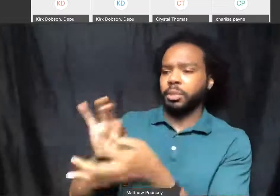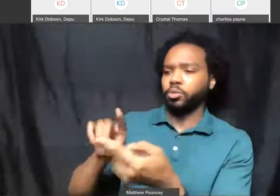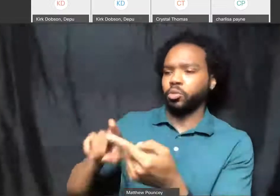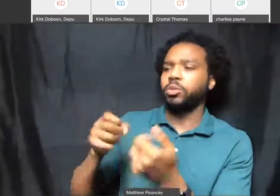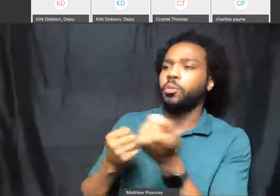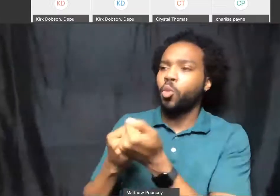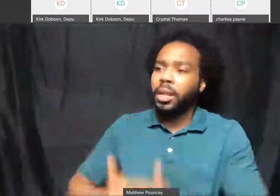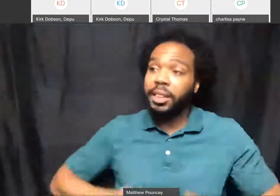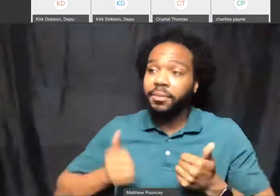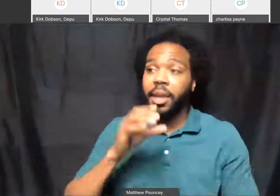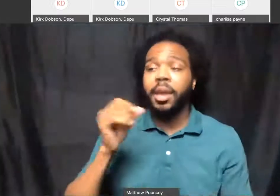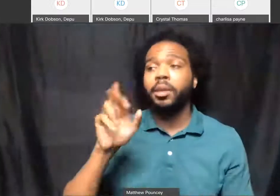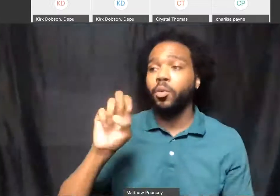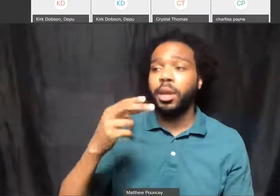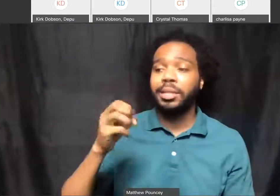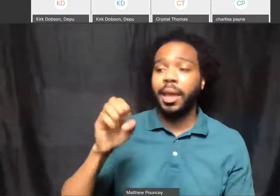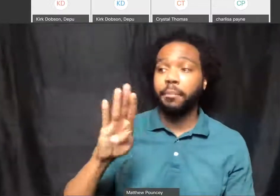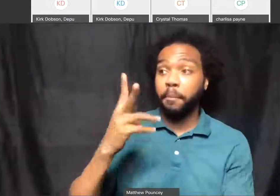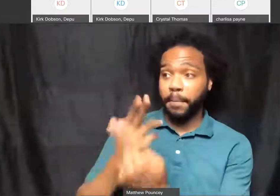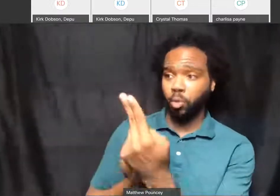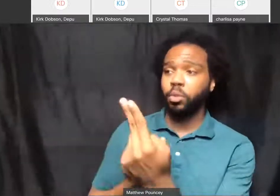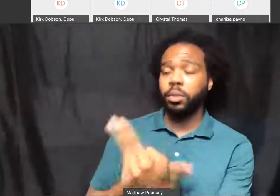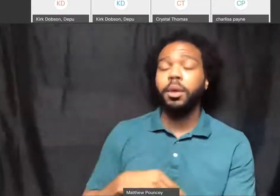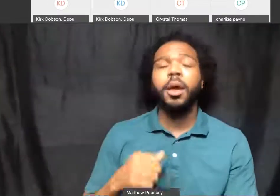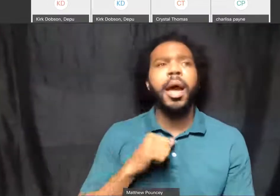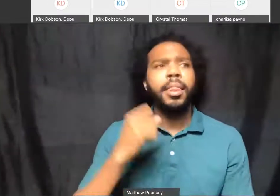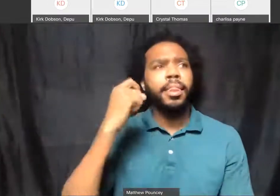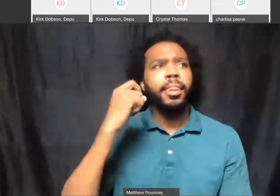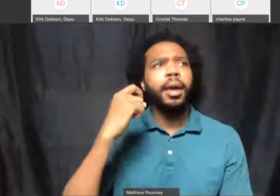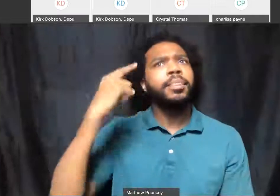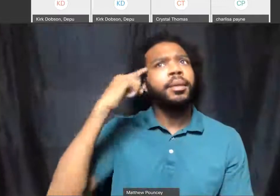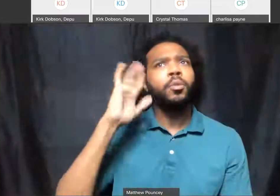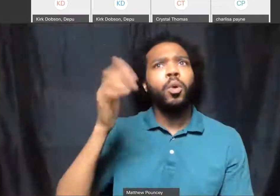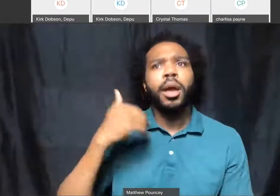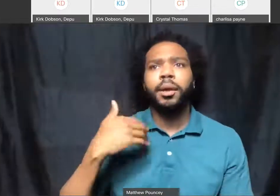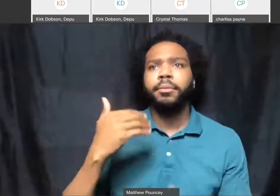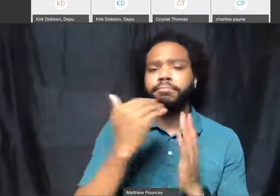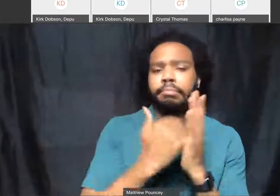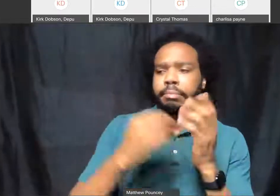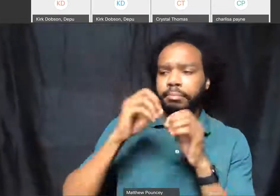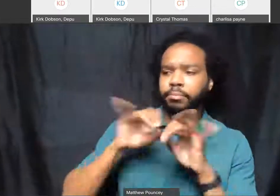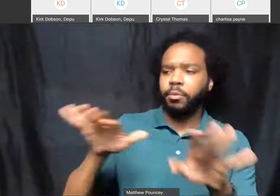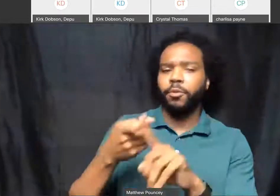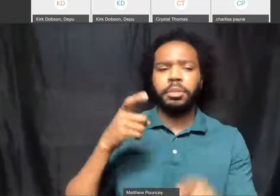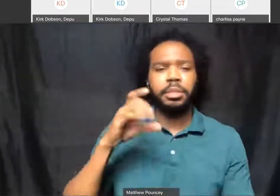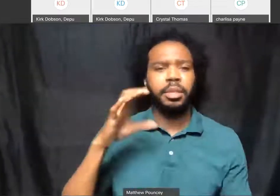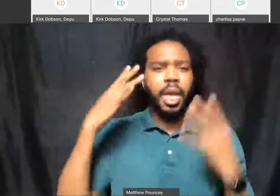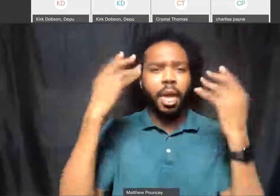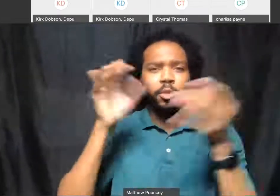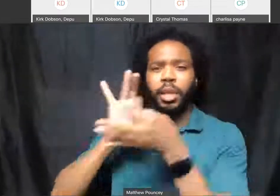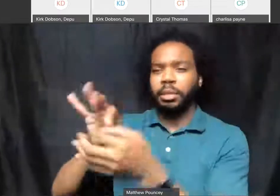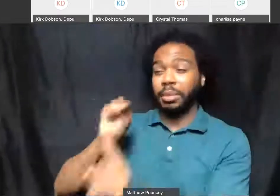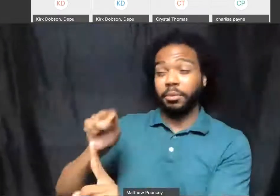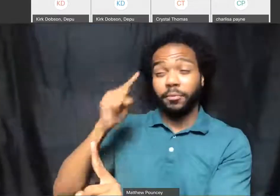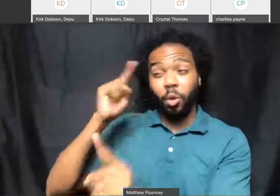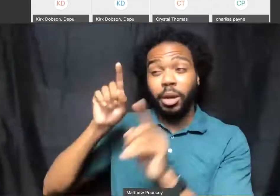habilitation. I believe there's going to be guidance out from DC Health regarding testing.